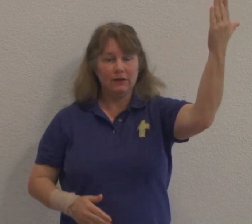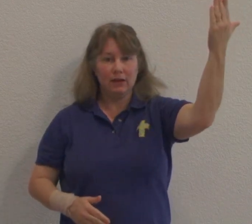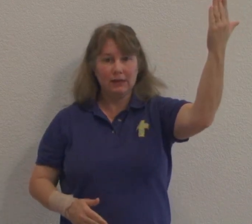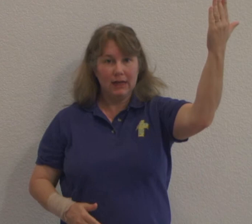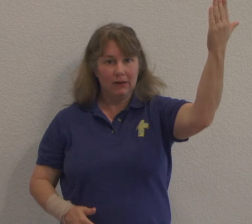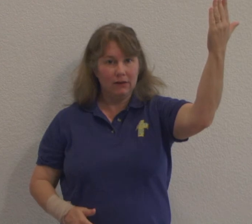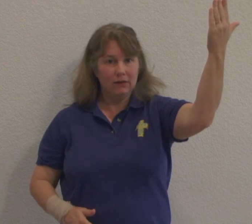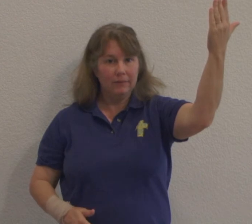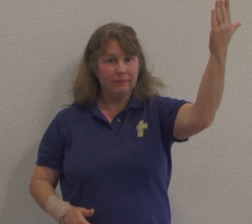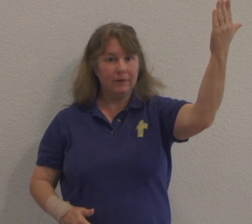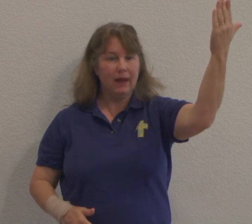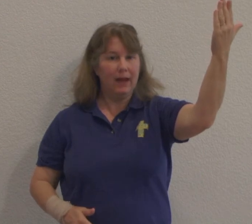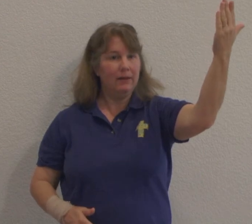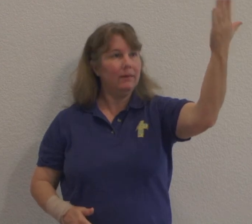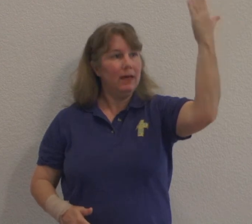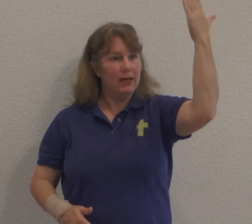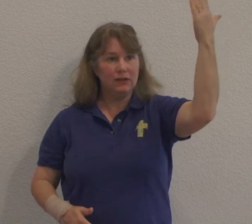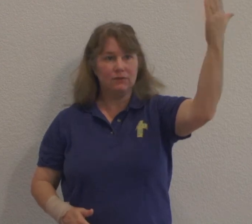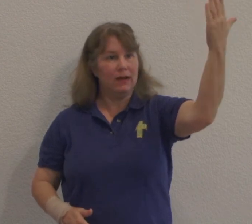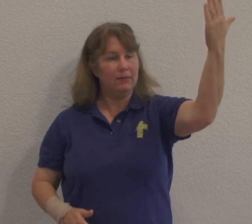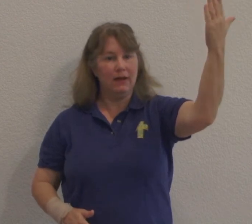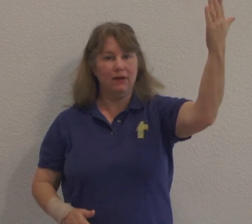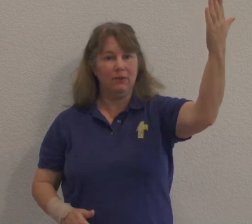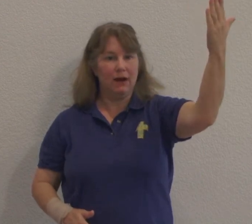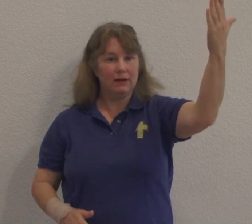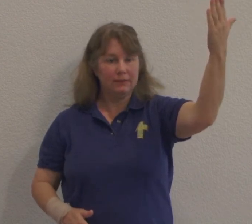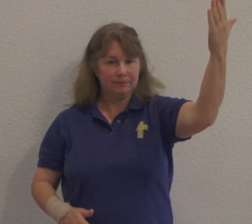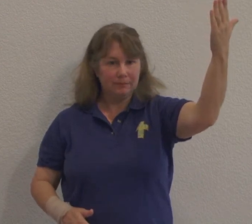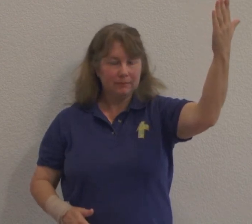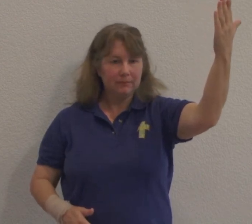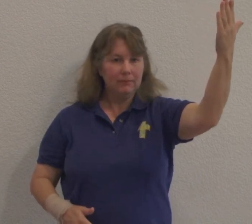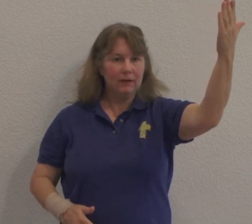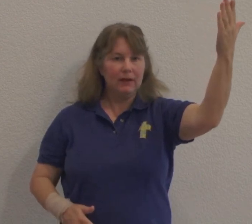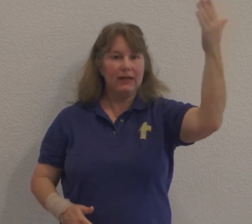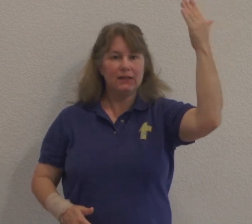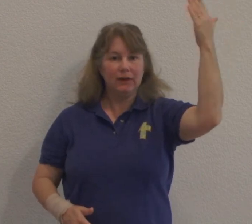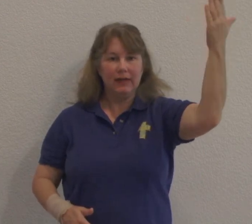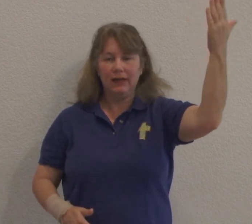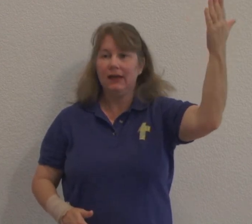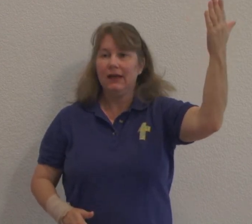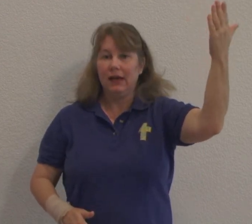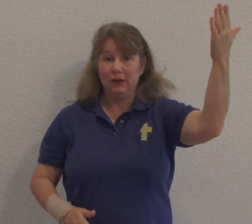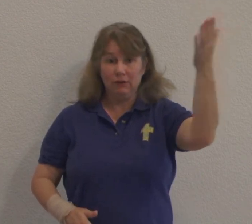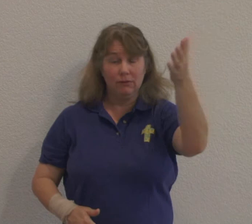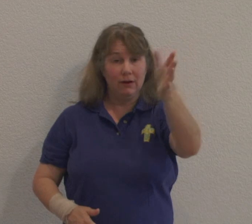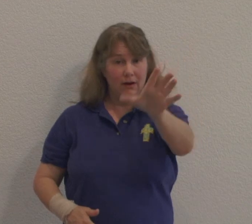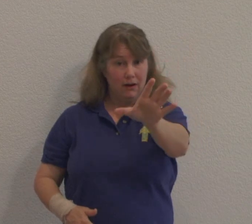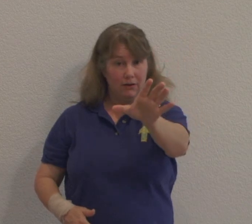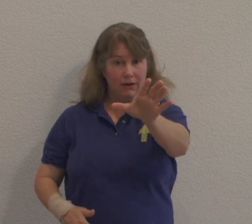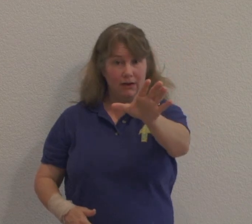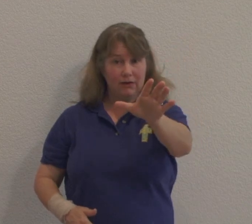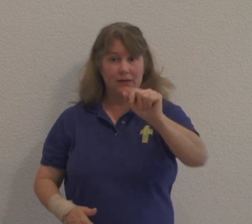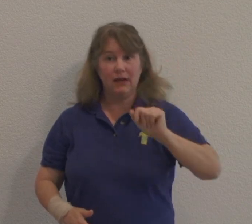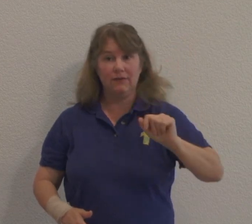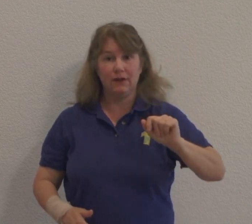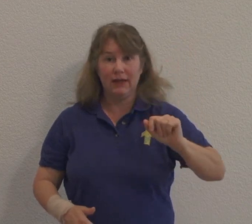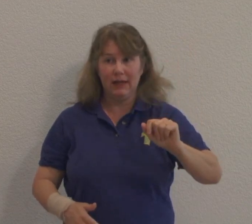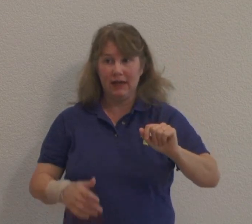all together, okay? And just right up there in your box. Okay, so He, and you already know the sign for King,